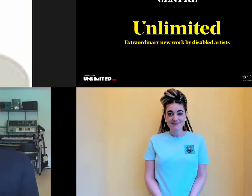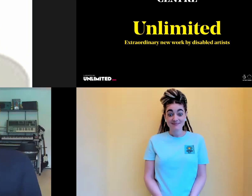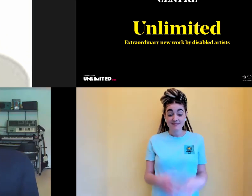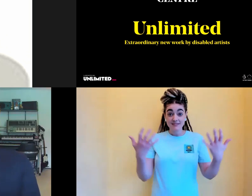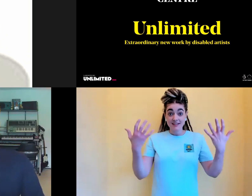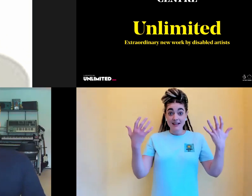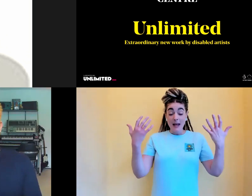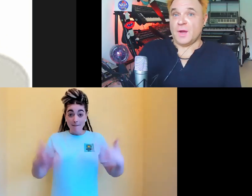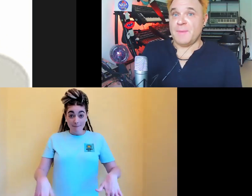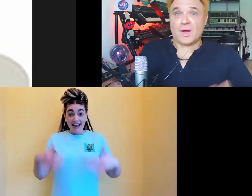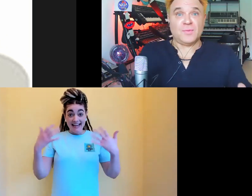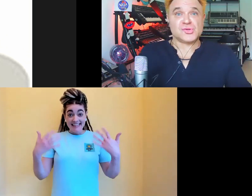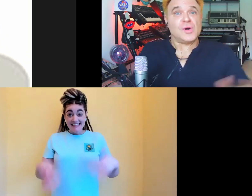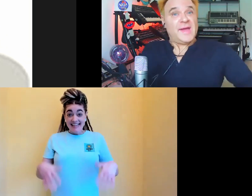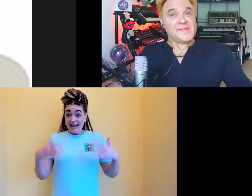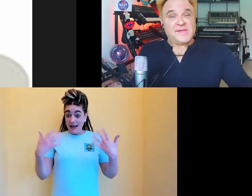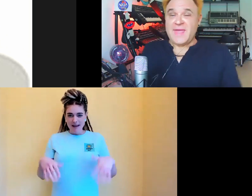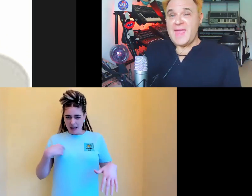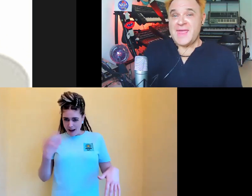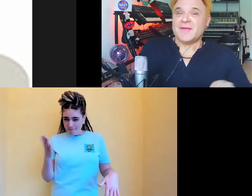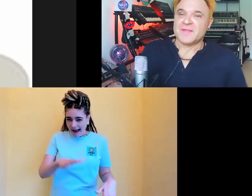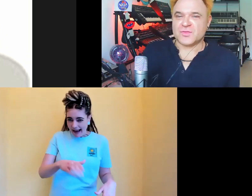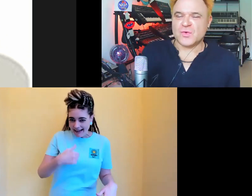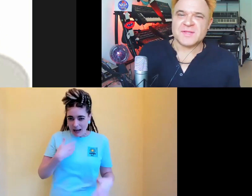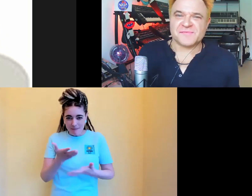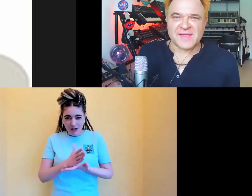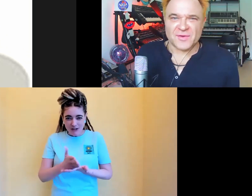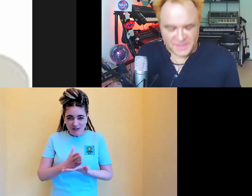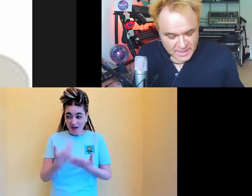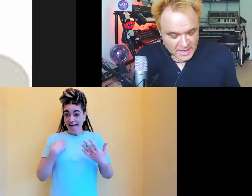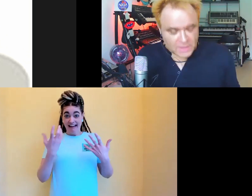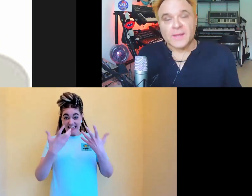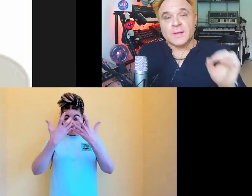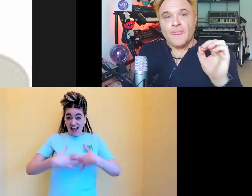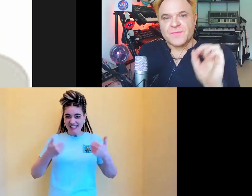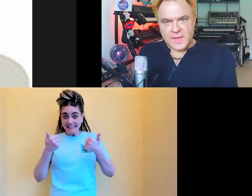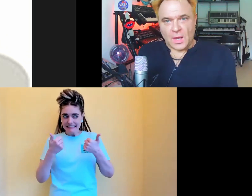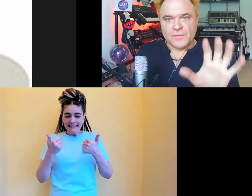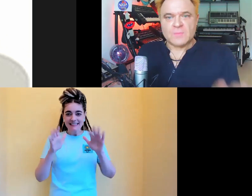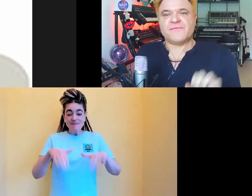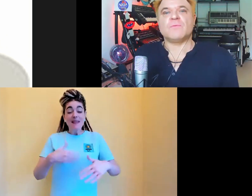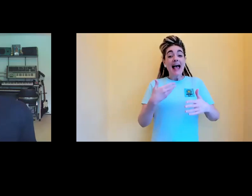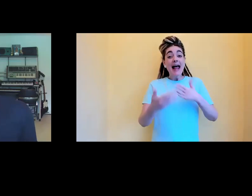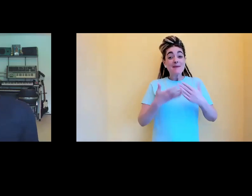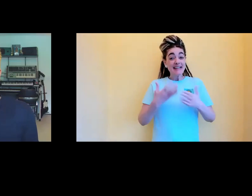Amazing, amazing. I think I'm back. I'm not sure. Yay, the joys of technology. Anyway, so there you go. There was a film from Stephanie Ann